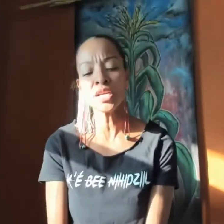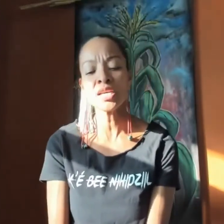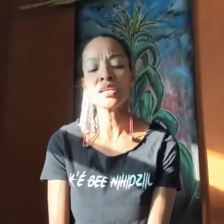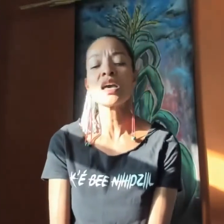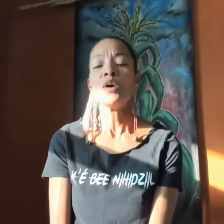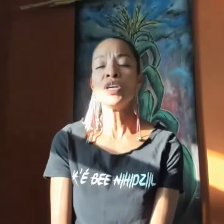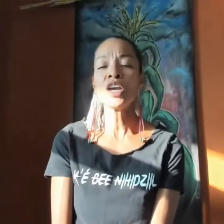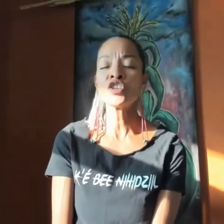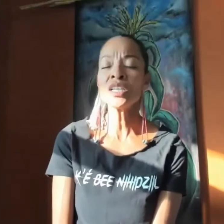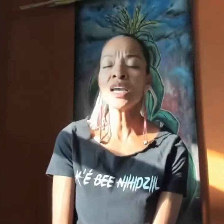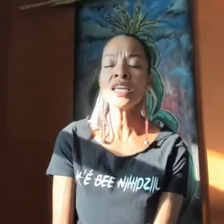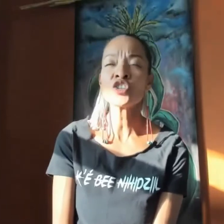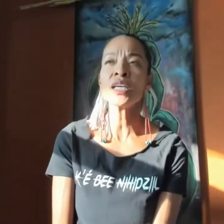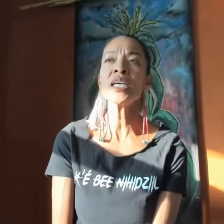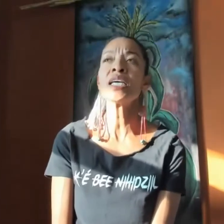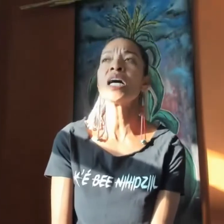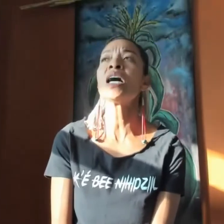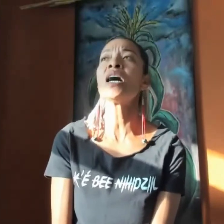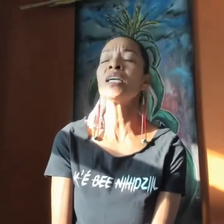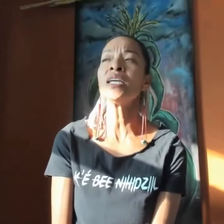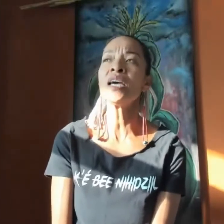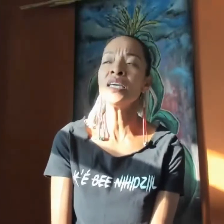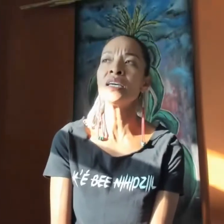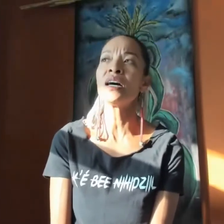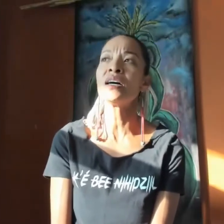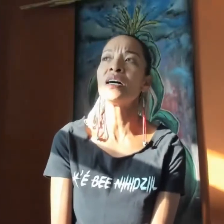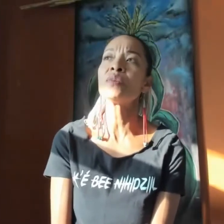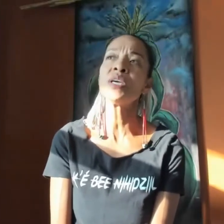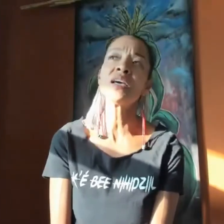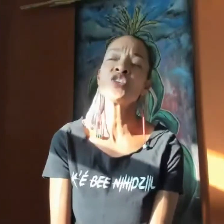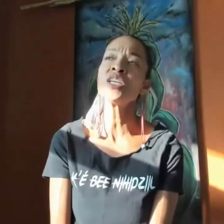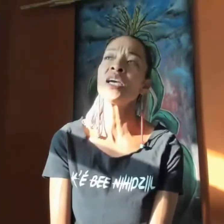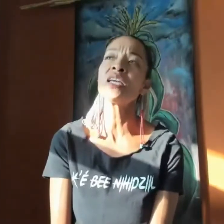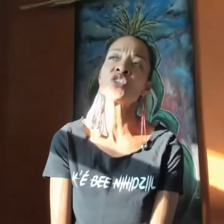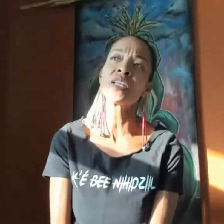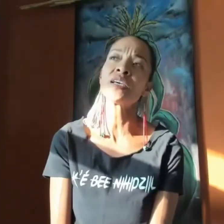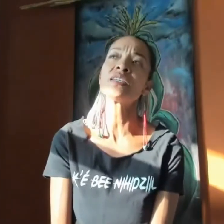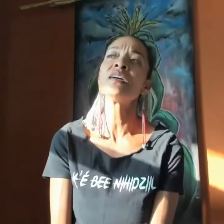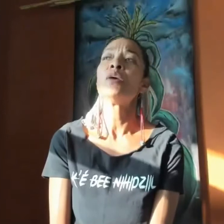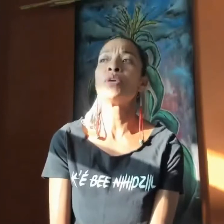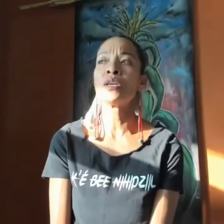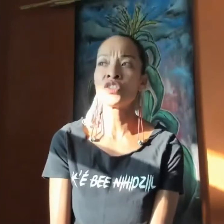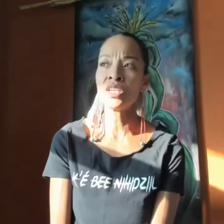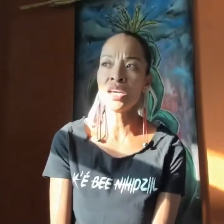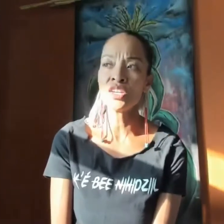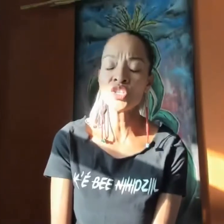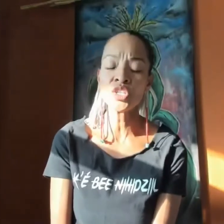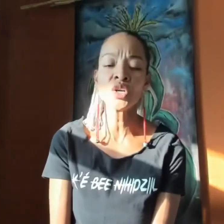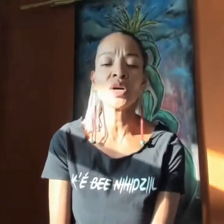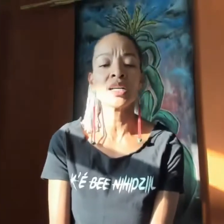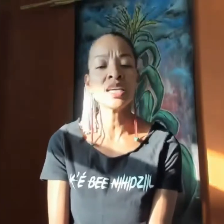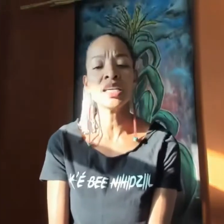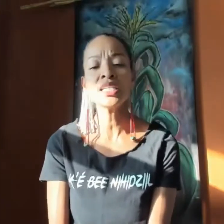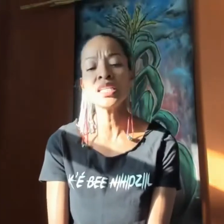nishle, bi a ji e nishle, aha iye iya, bi a ji e nishle, bi a ji e nishle